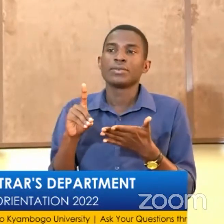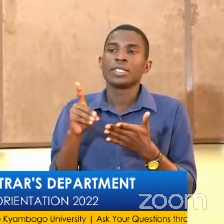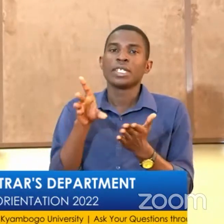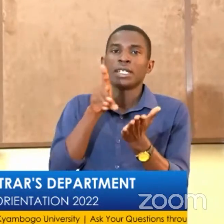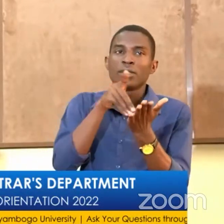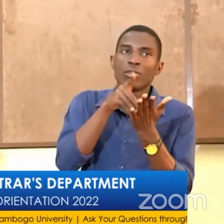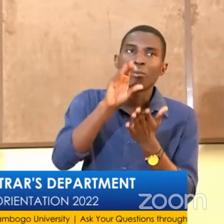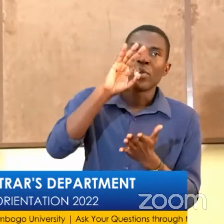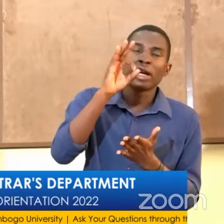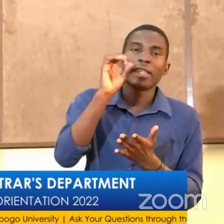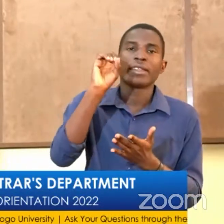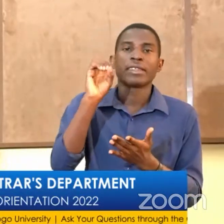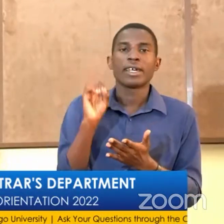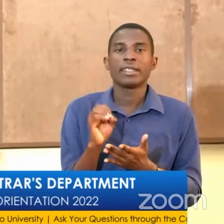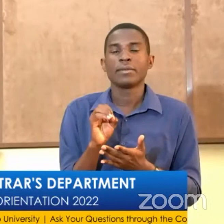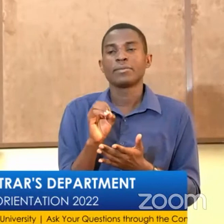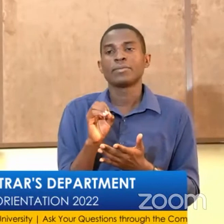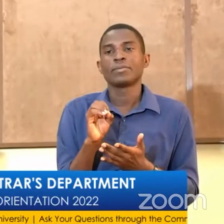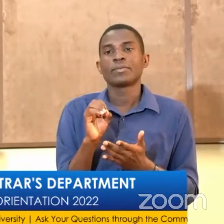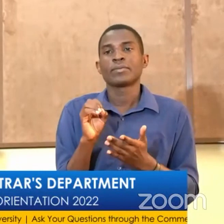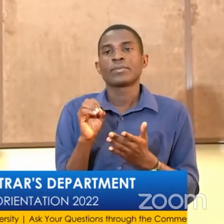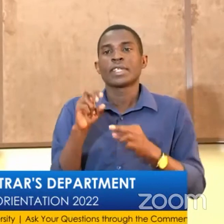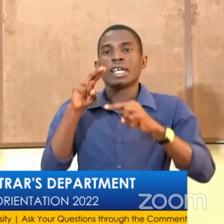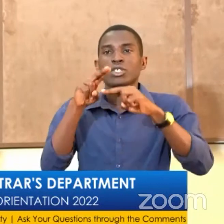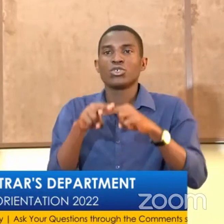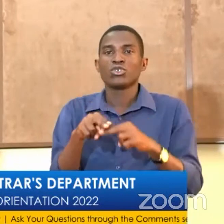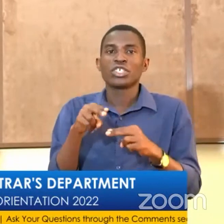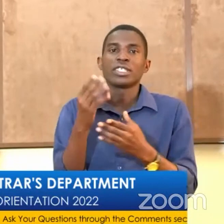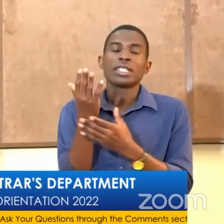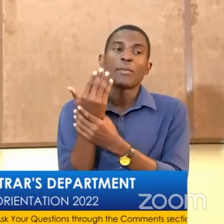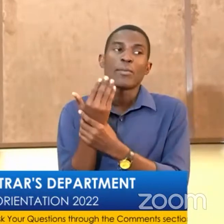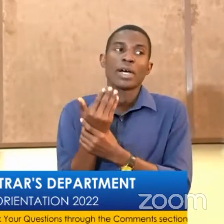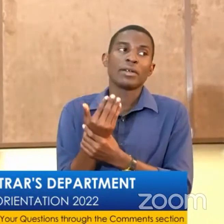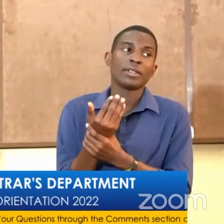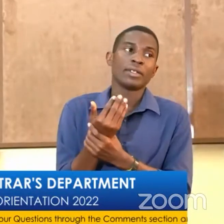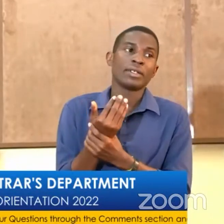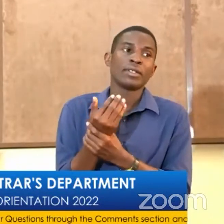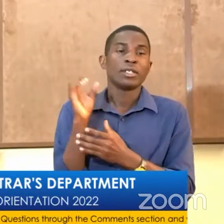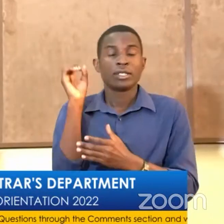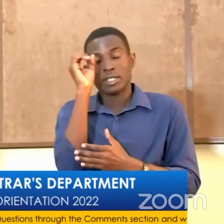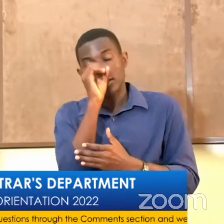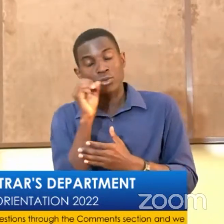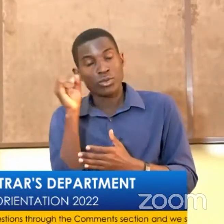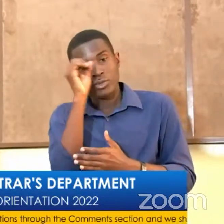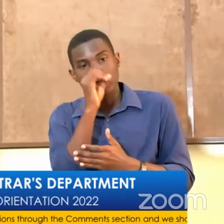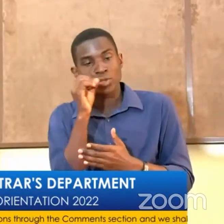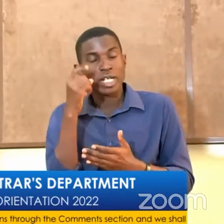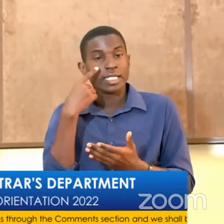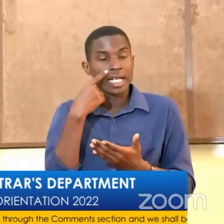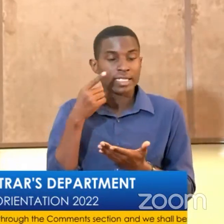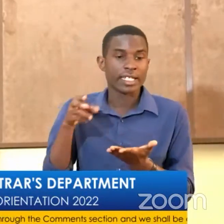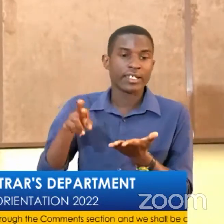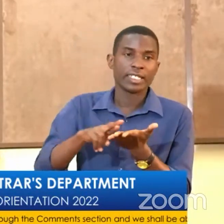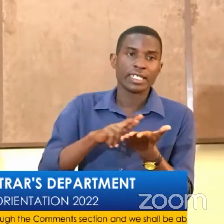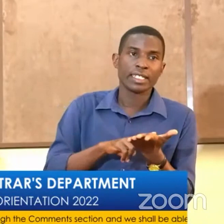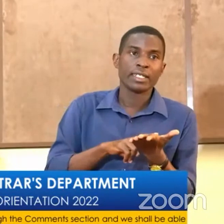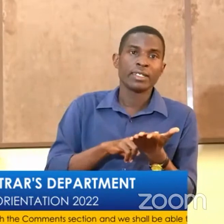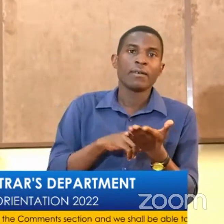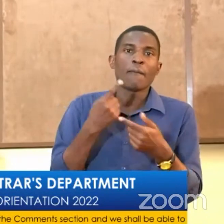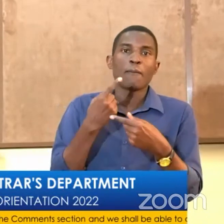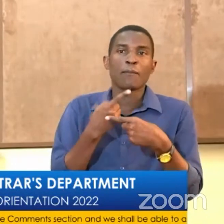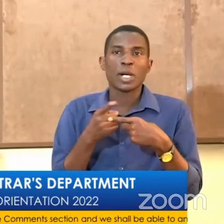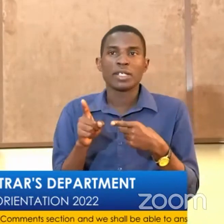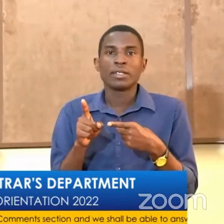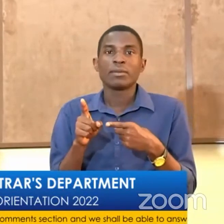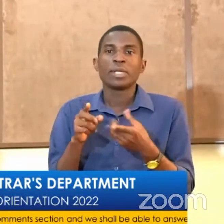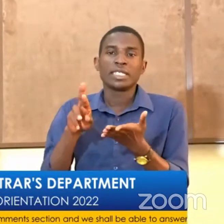the 30,000 and you sit that paper. So we look at it as a retake, but in actual sense,